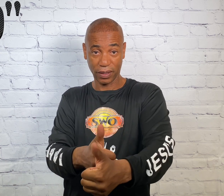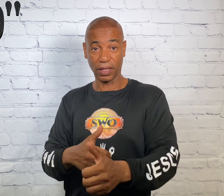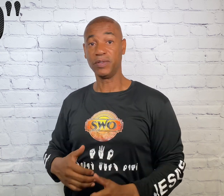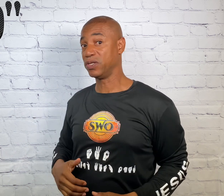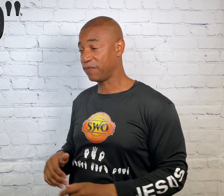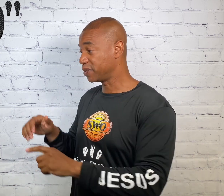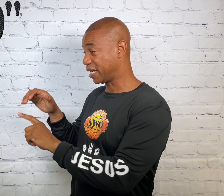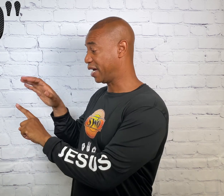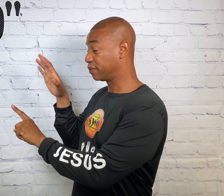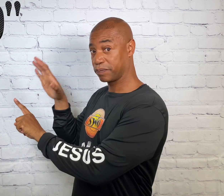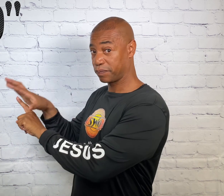let me do that from the side.